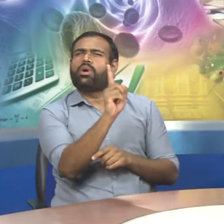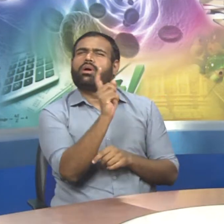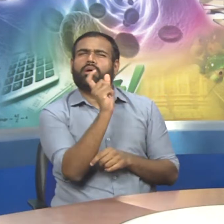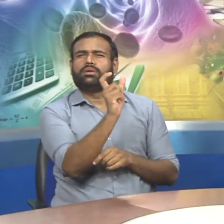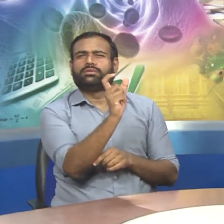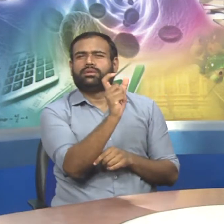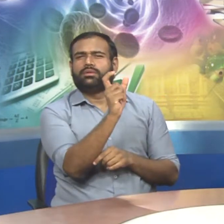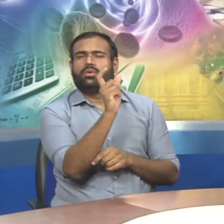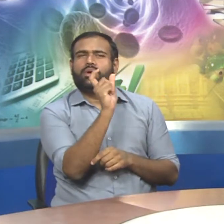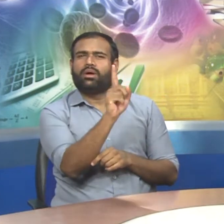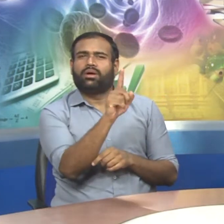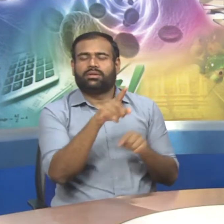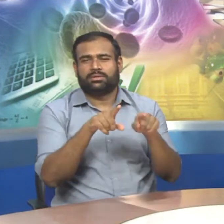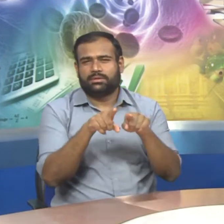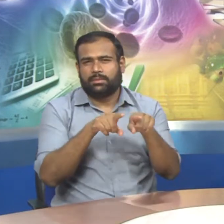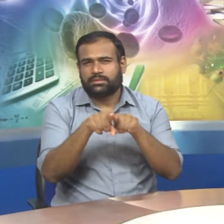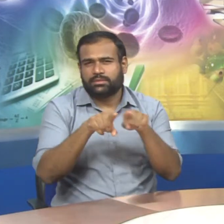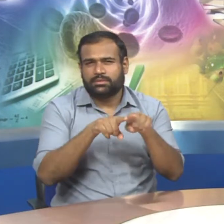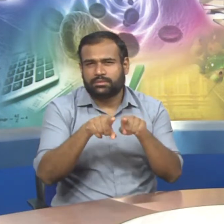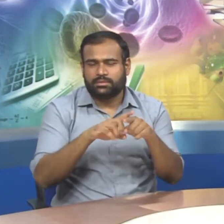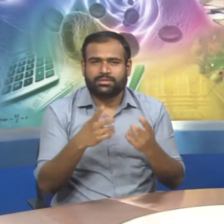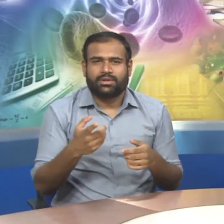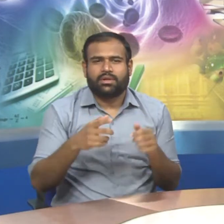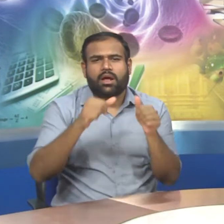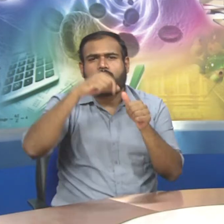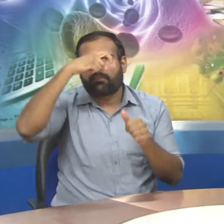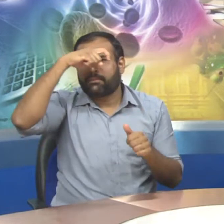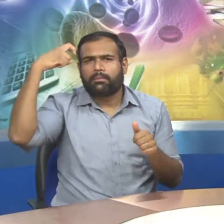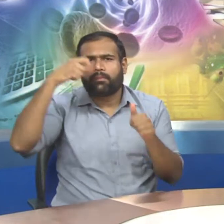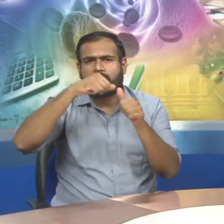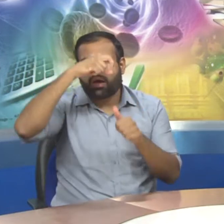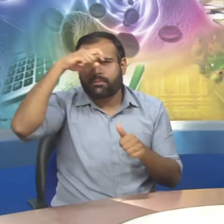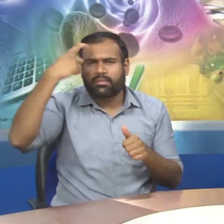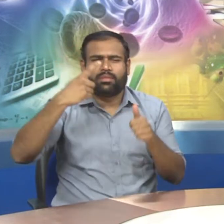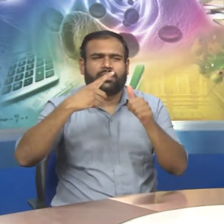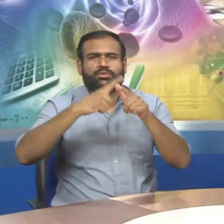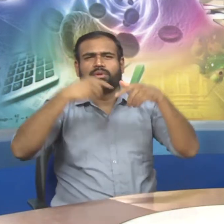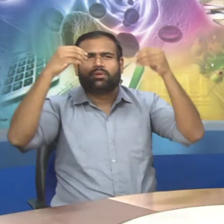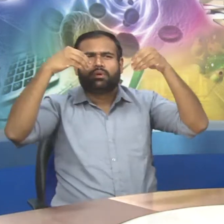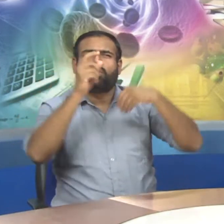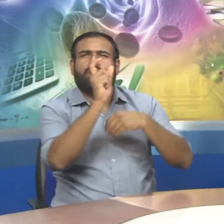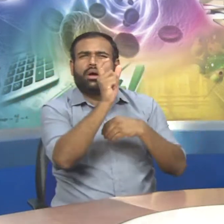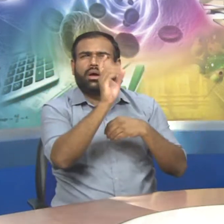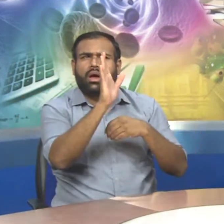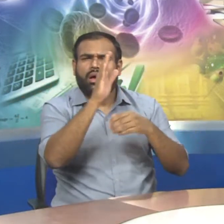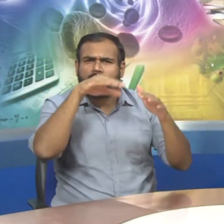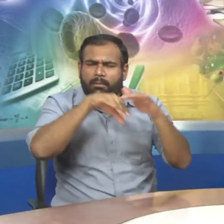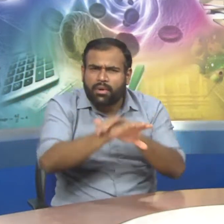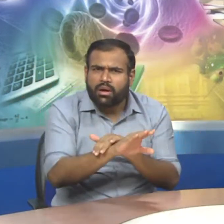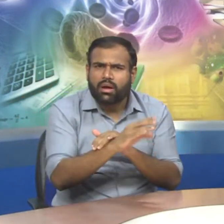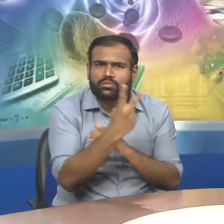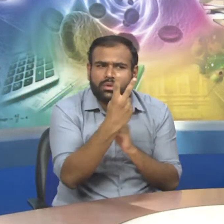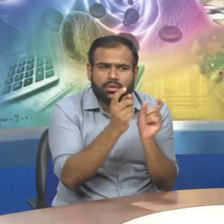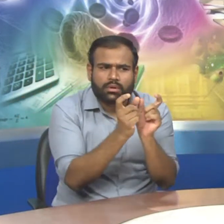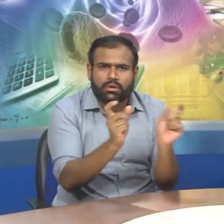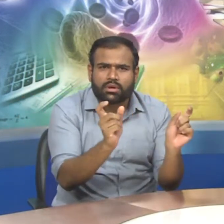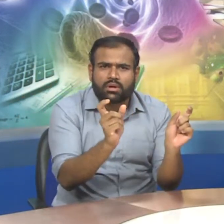Some ISL signs that seems like one sign only, they are actually two combined signs,